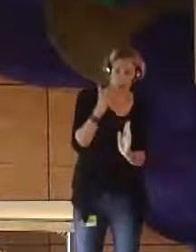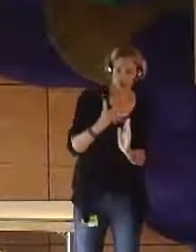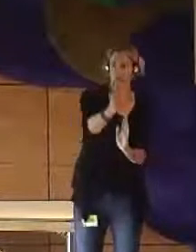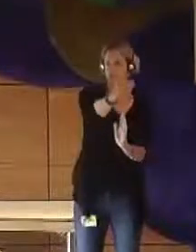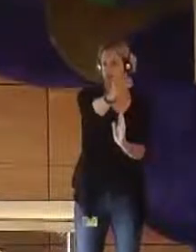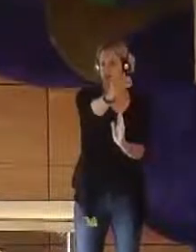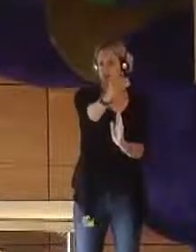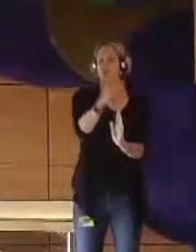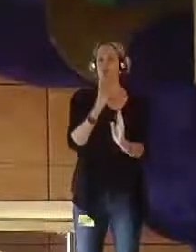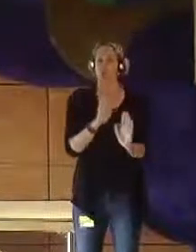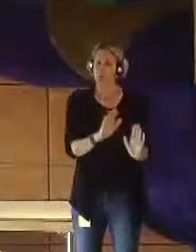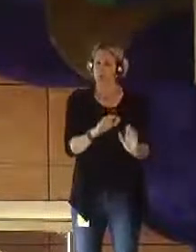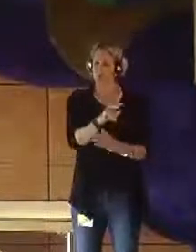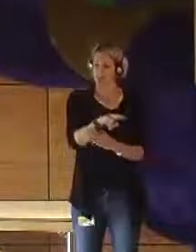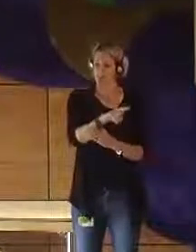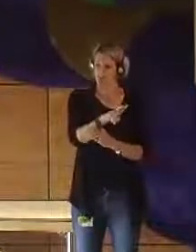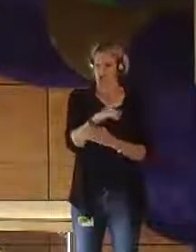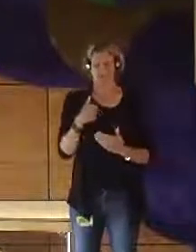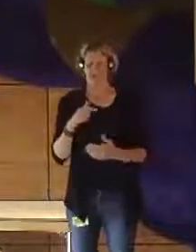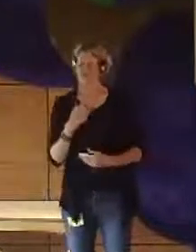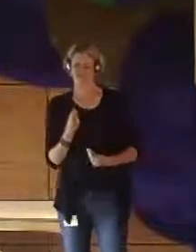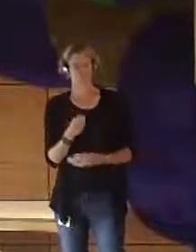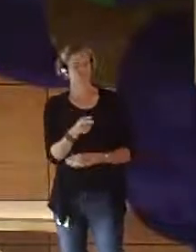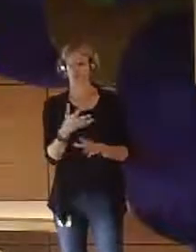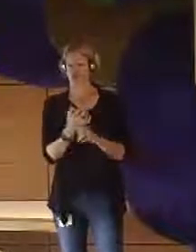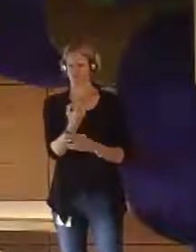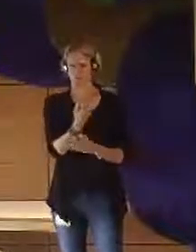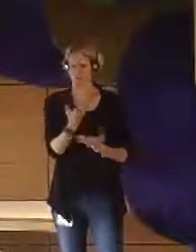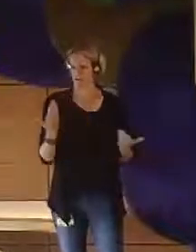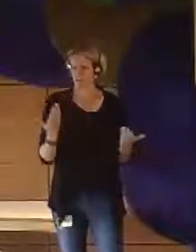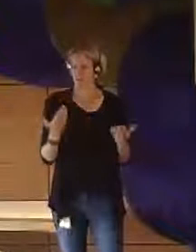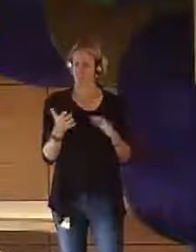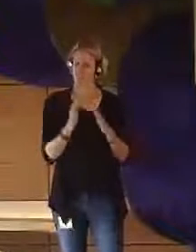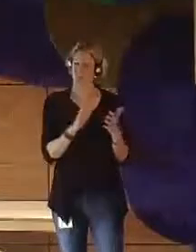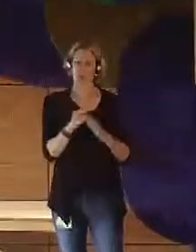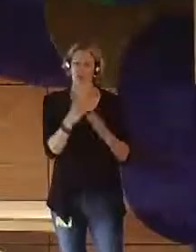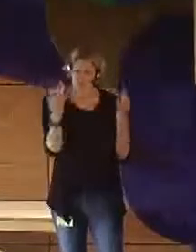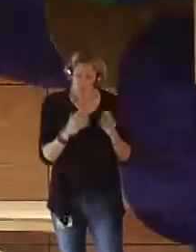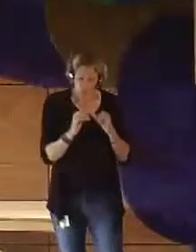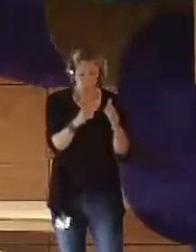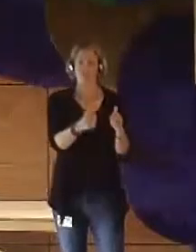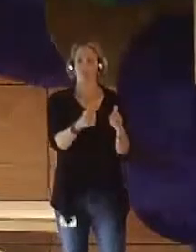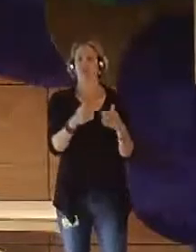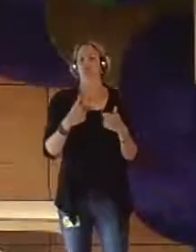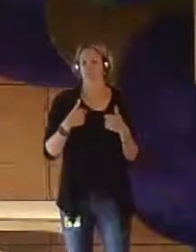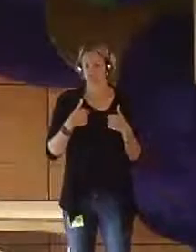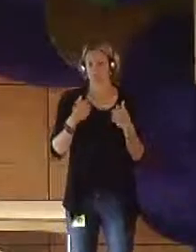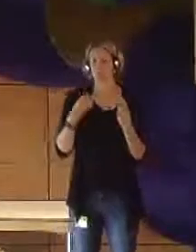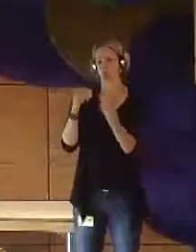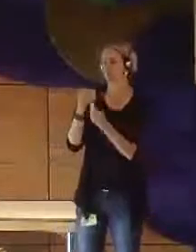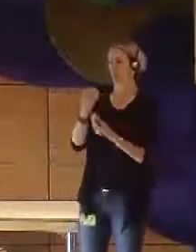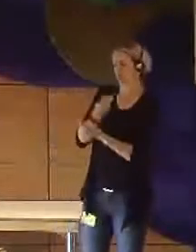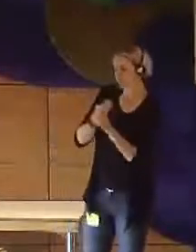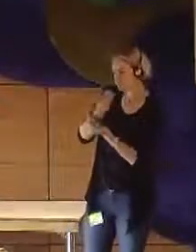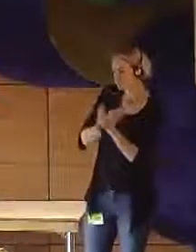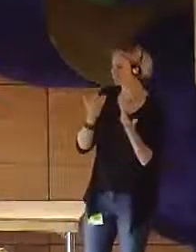strong indicators that they're going to need some assistance, after discussion with the family, and obviously where appropriate the child, we